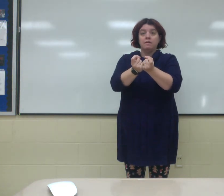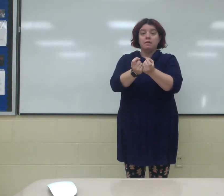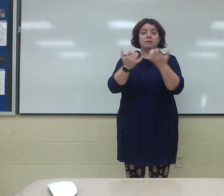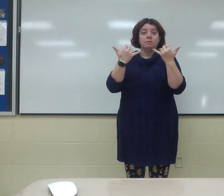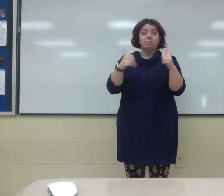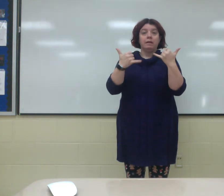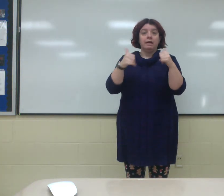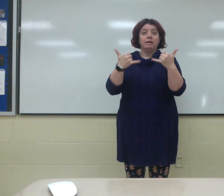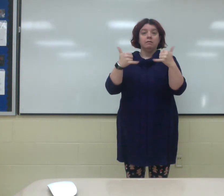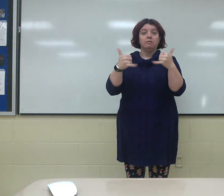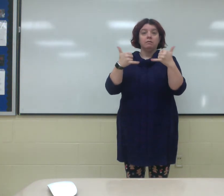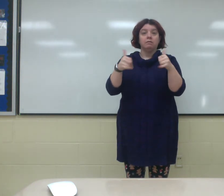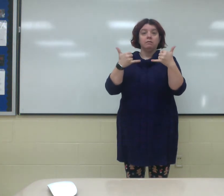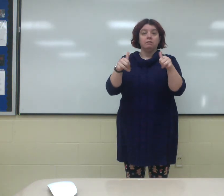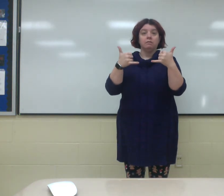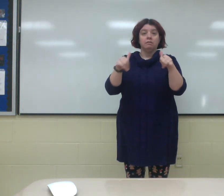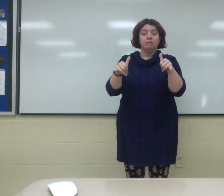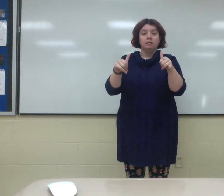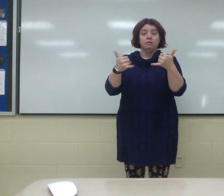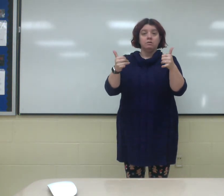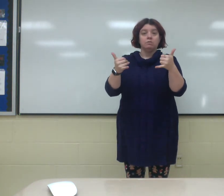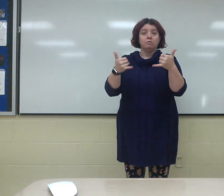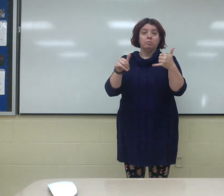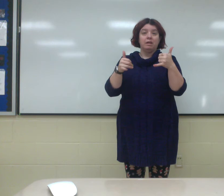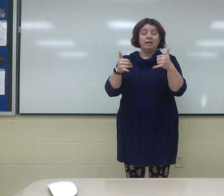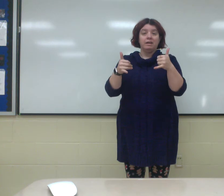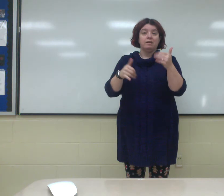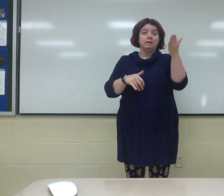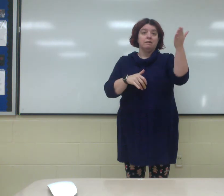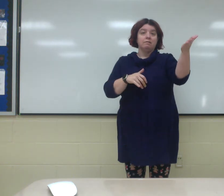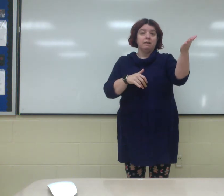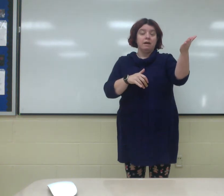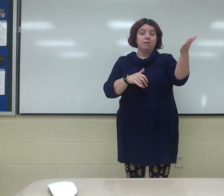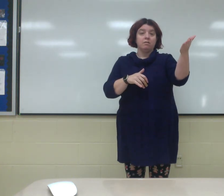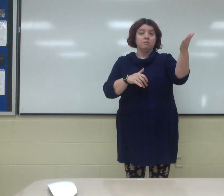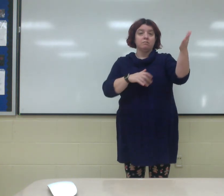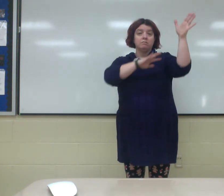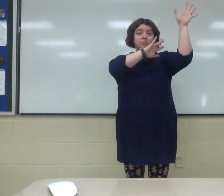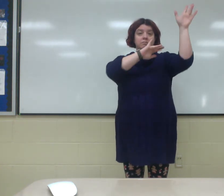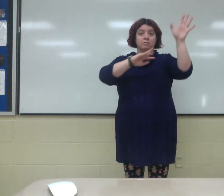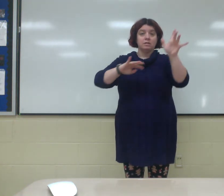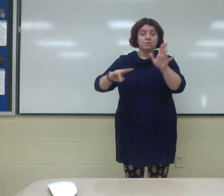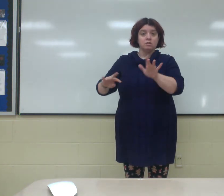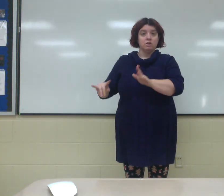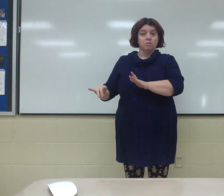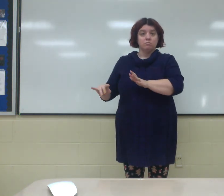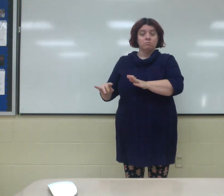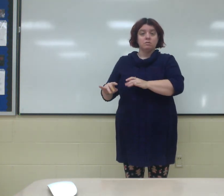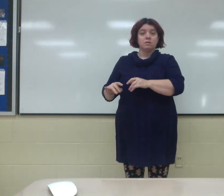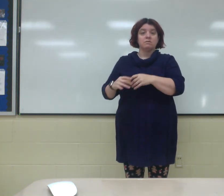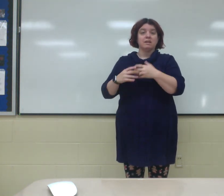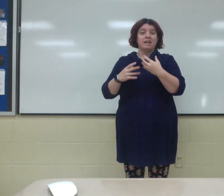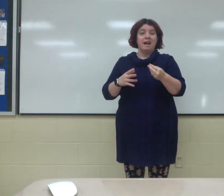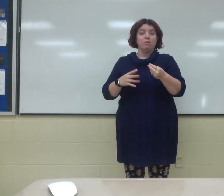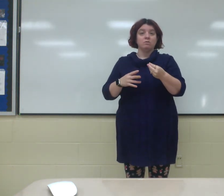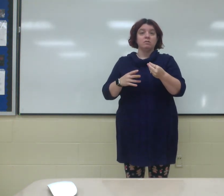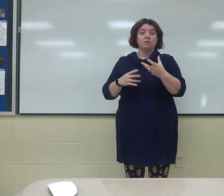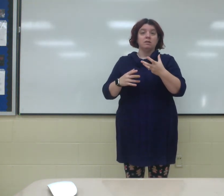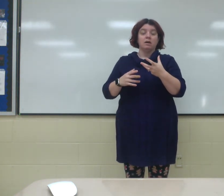then play. So if you're playing there in the snow, instead of signing out in the,